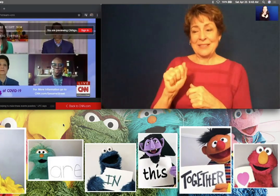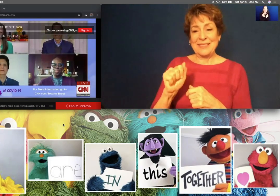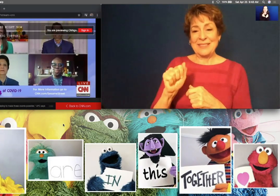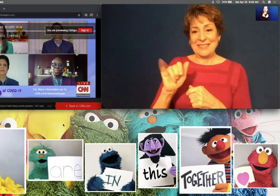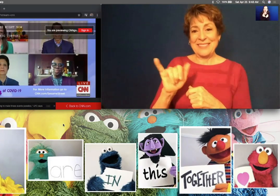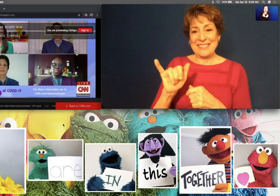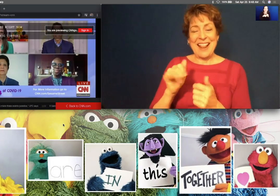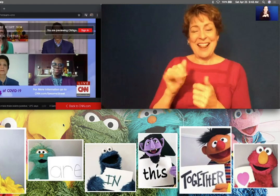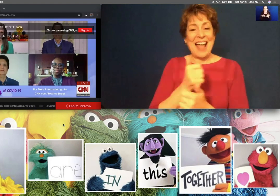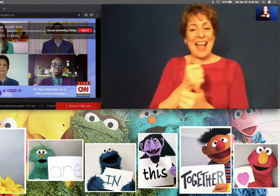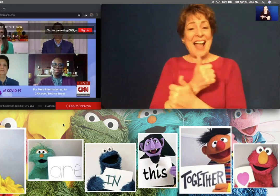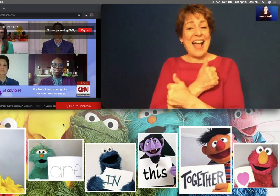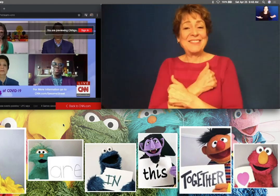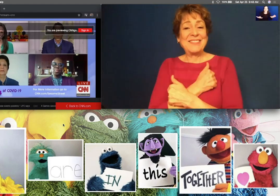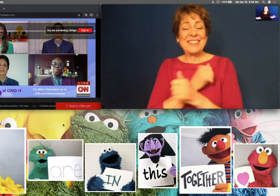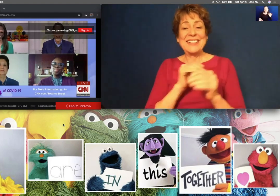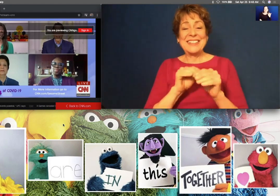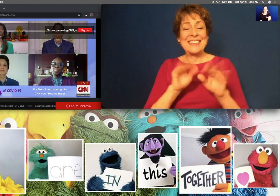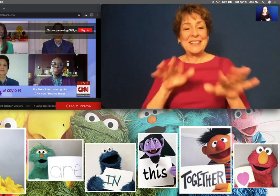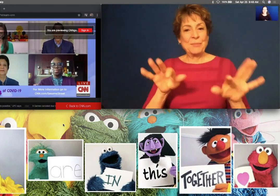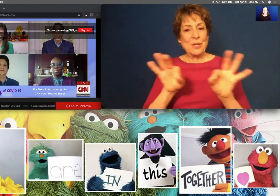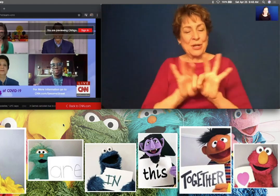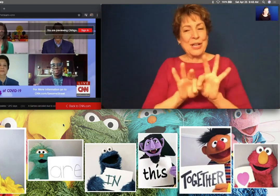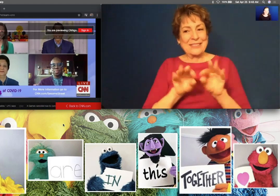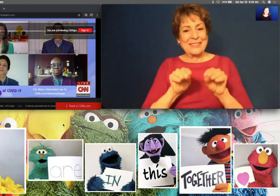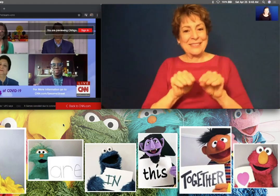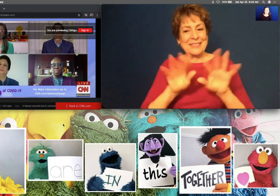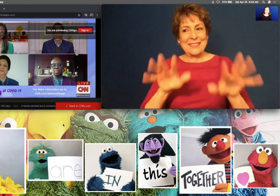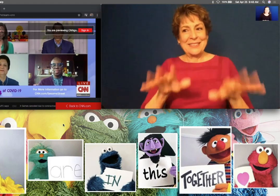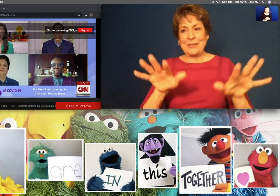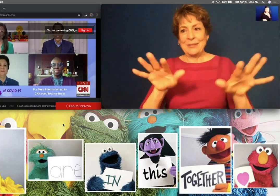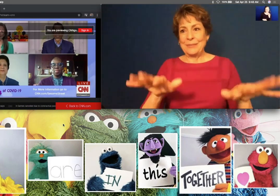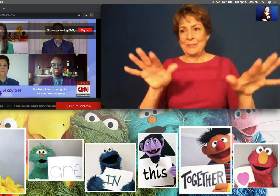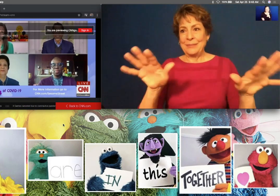virtual hug. Come on, bring it in. All right. Bye-bye.